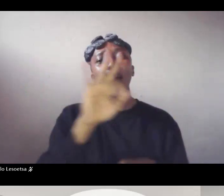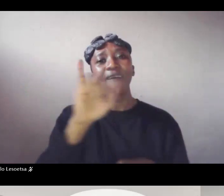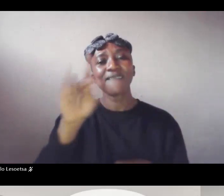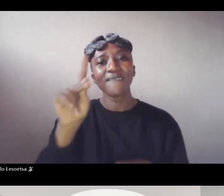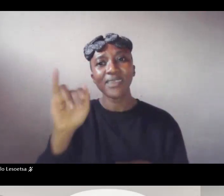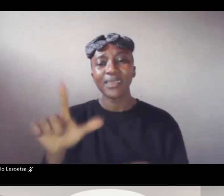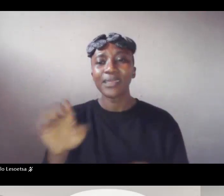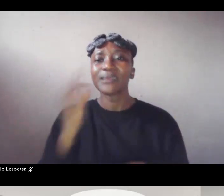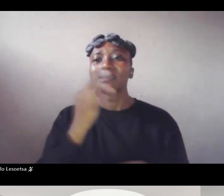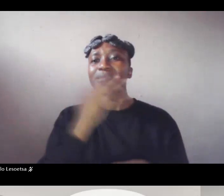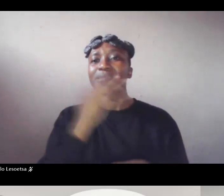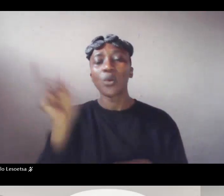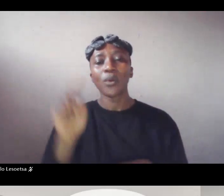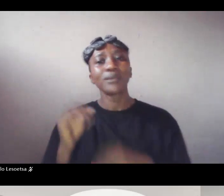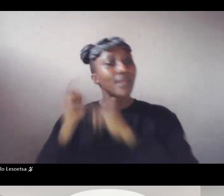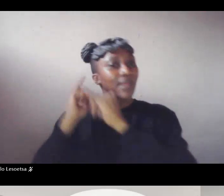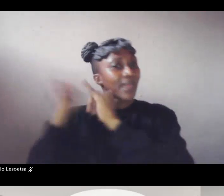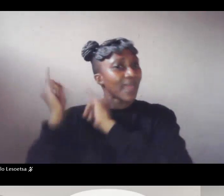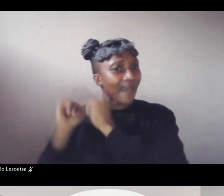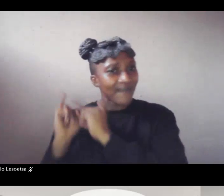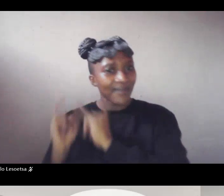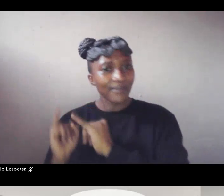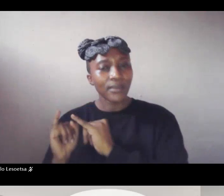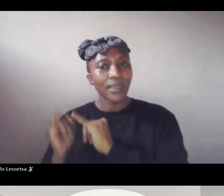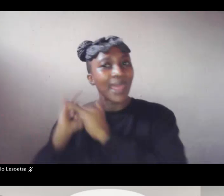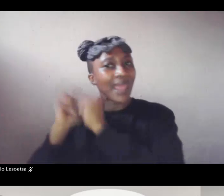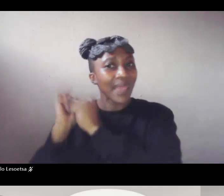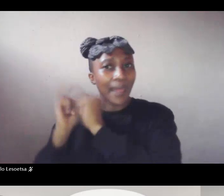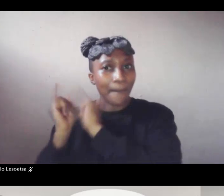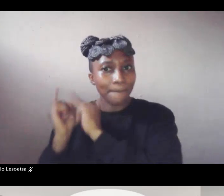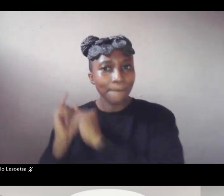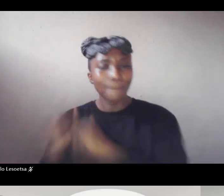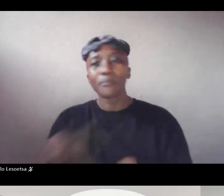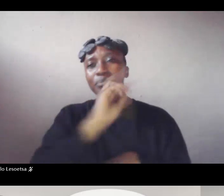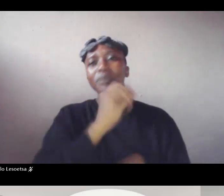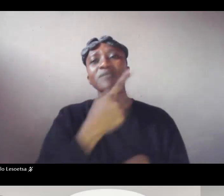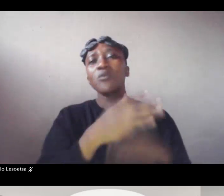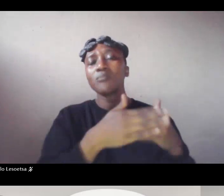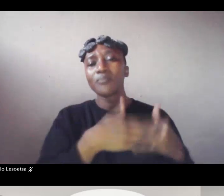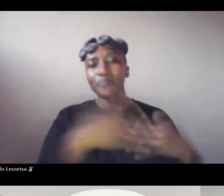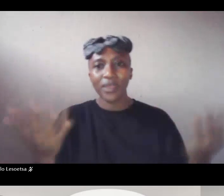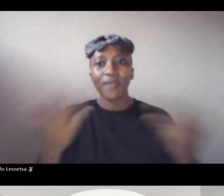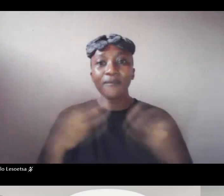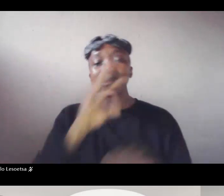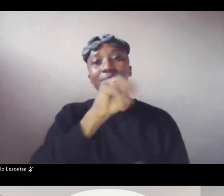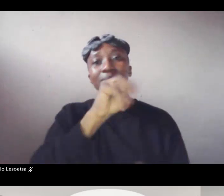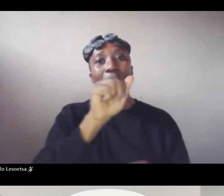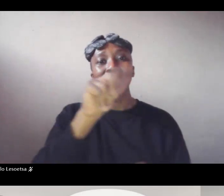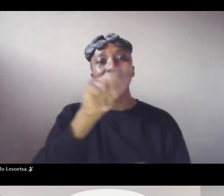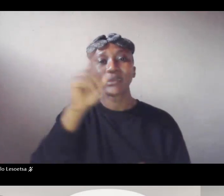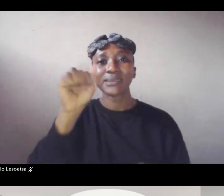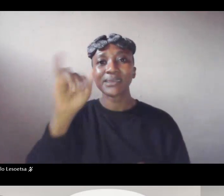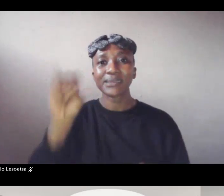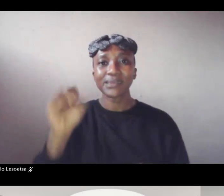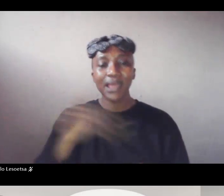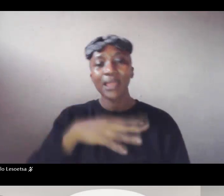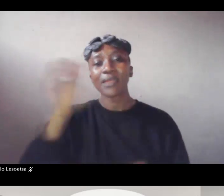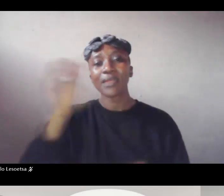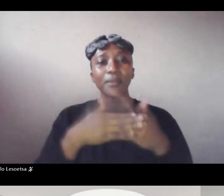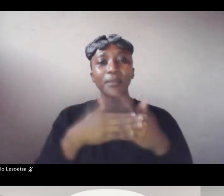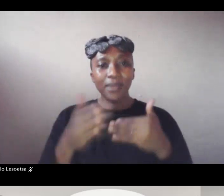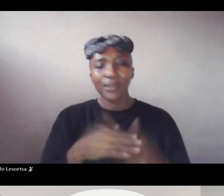flight with 7 p.m. She will watch. Okay, all right. Then Mandisa had to leave the meeting. Okay, thank you. My brother says,